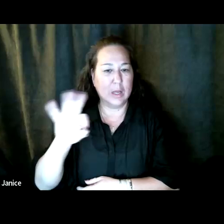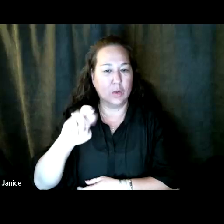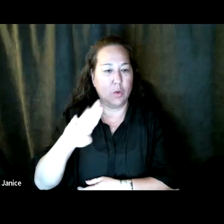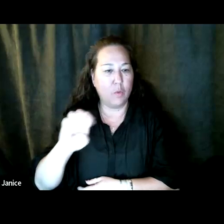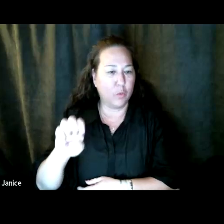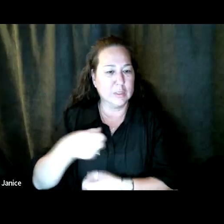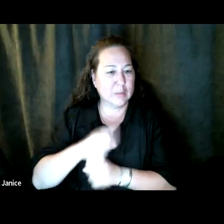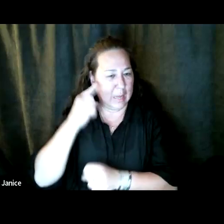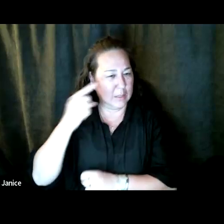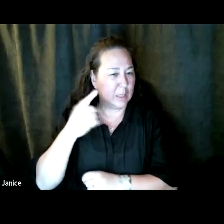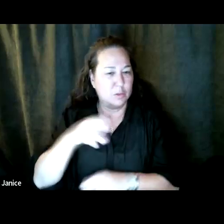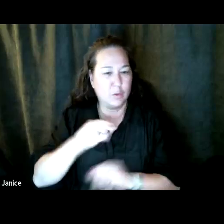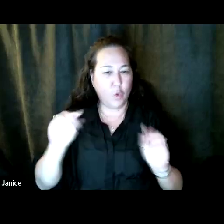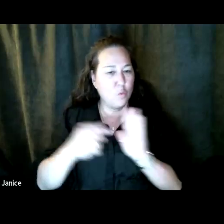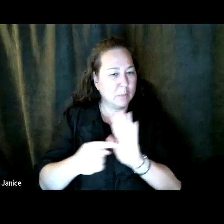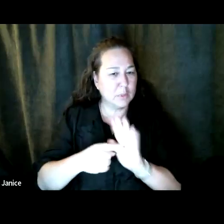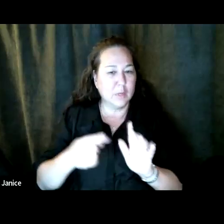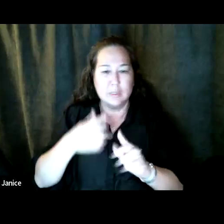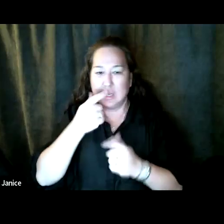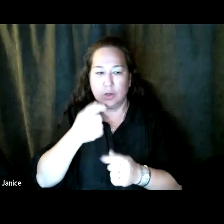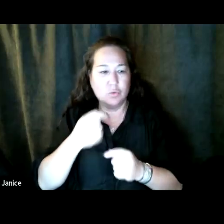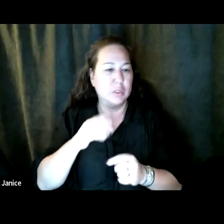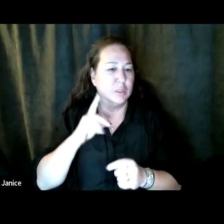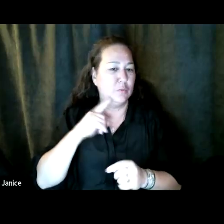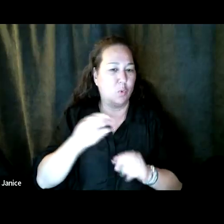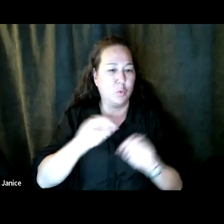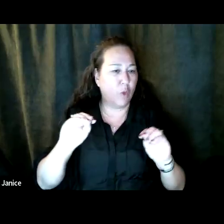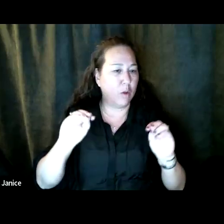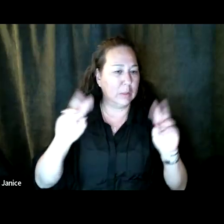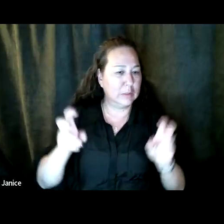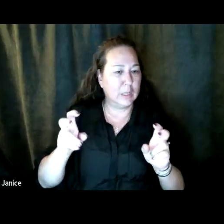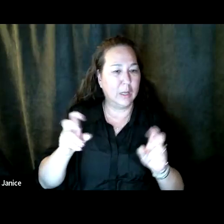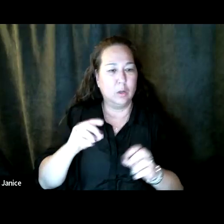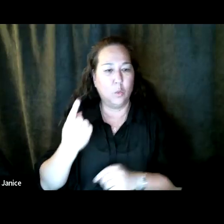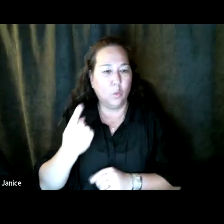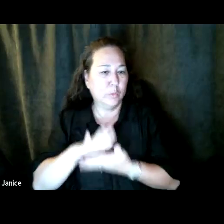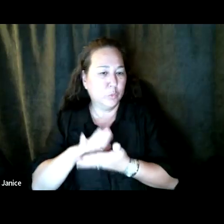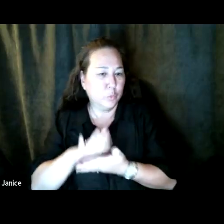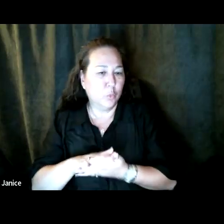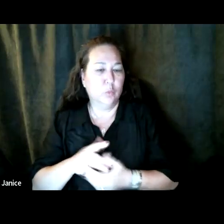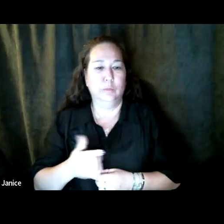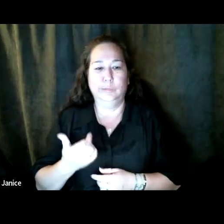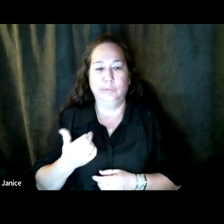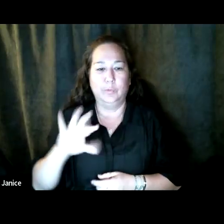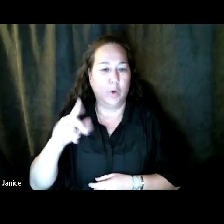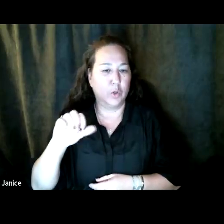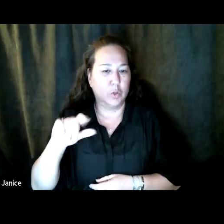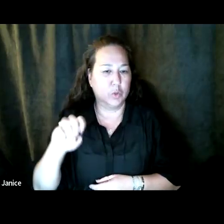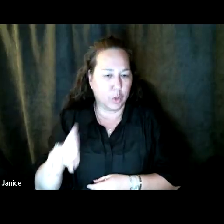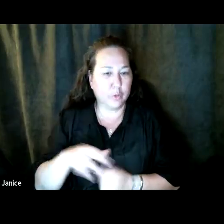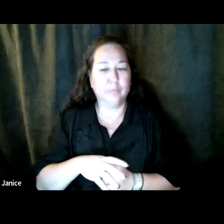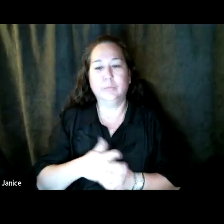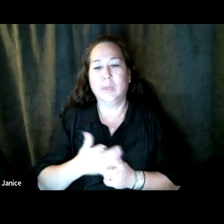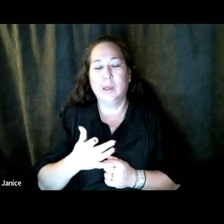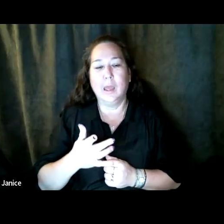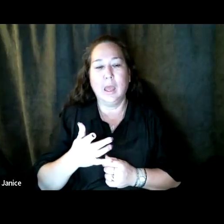cetera. I wanted to share with you an anticipated timeline for the admissions process for this coming year, absent any substantive